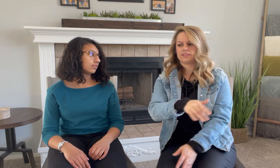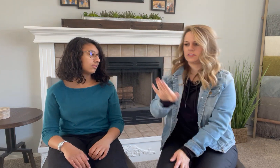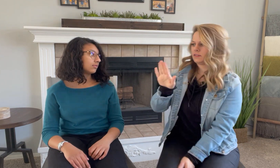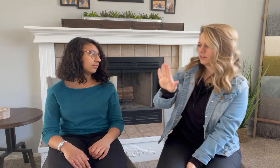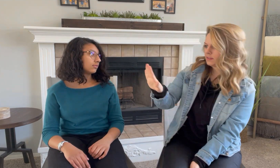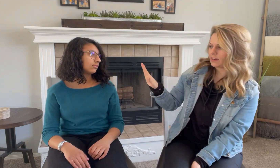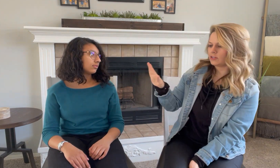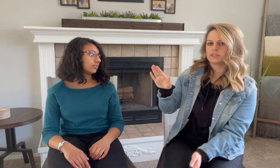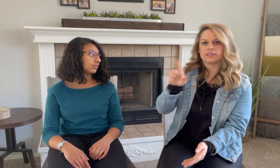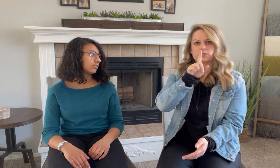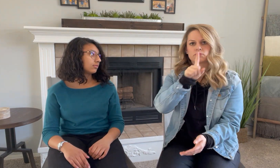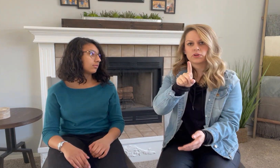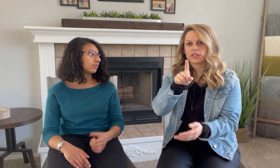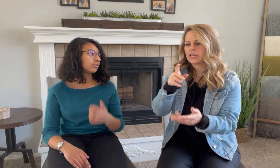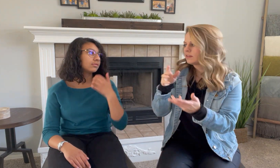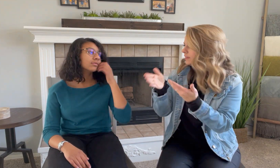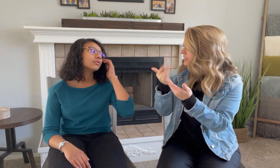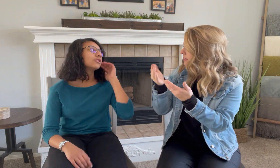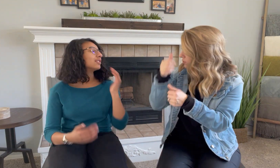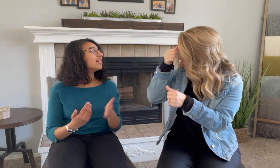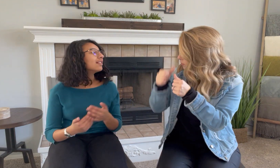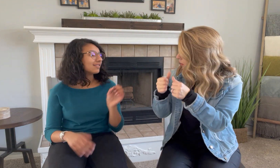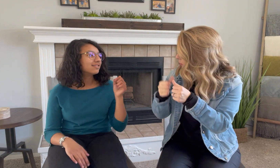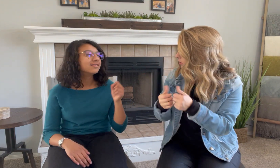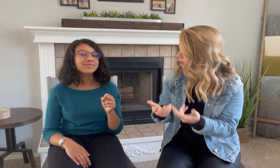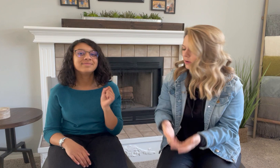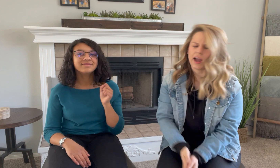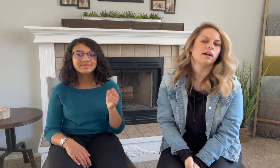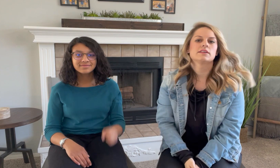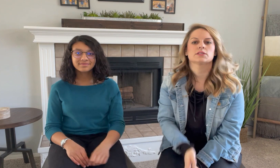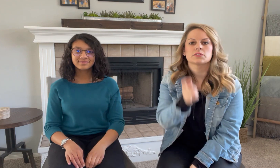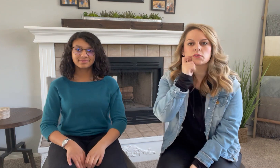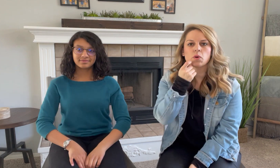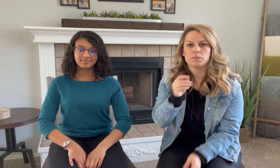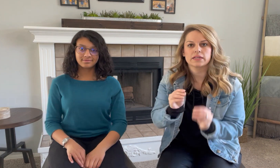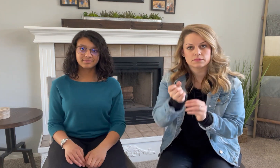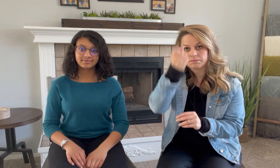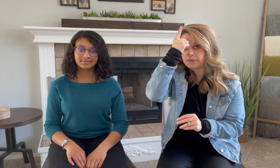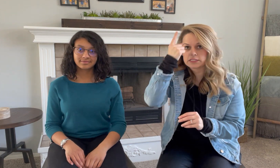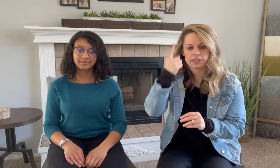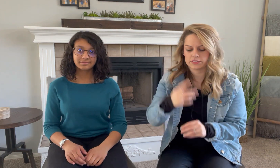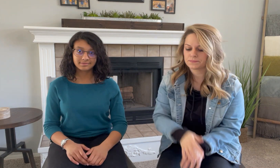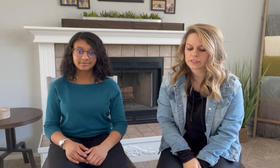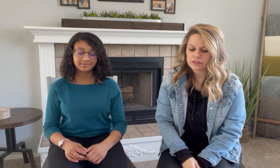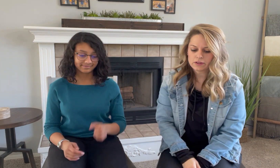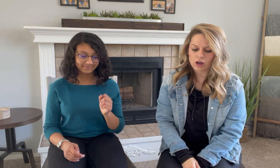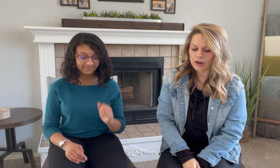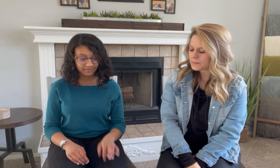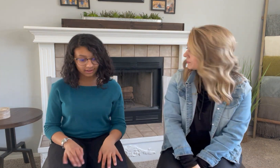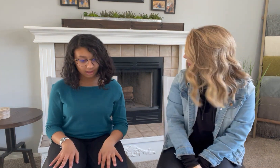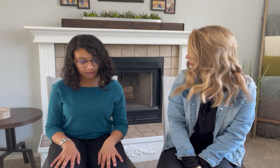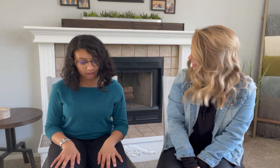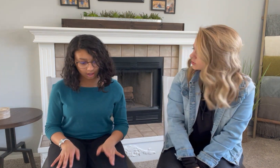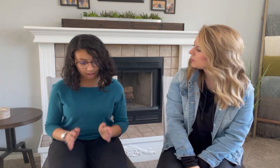it's, theirs. It's really easy to remember. Yeah, so it's cool. It makes sense. All right, our next one